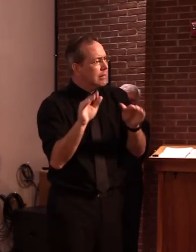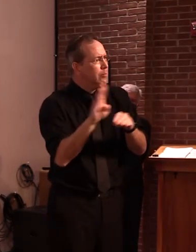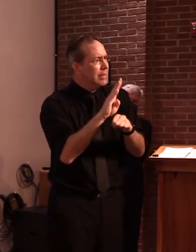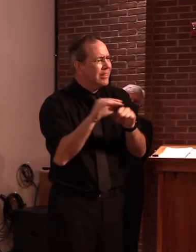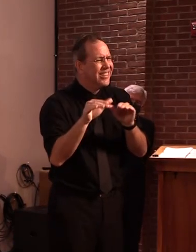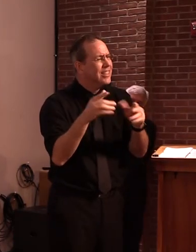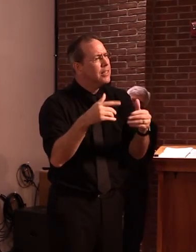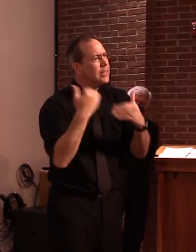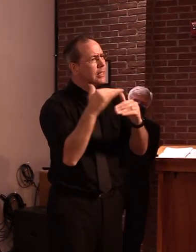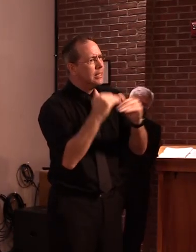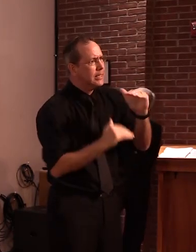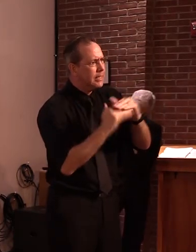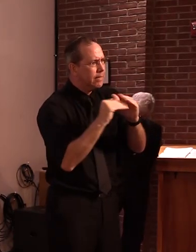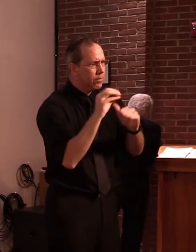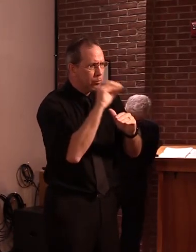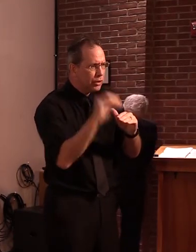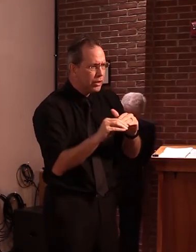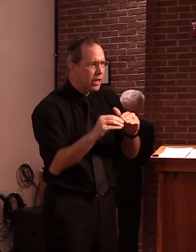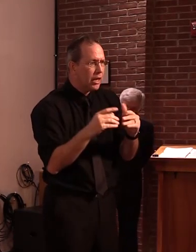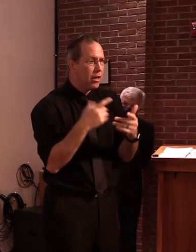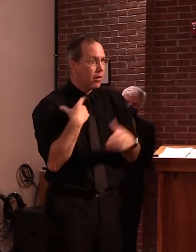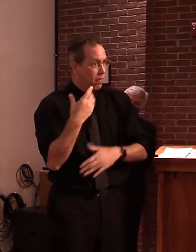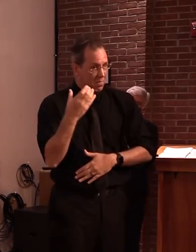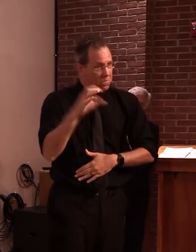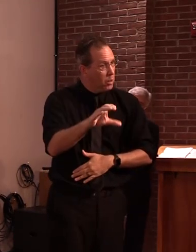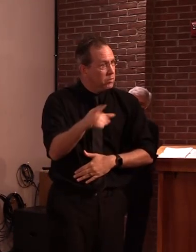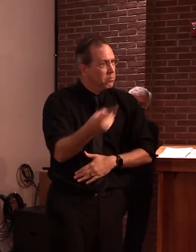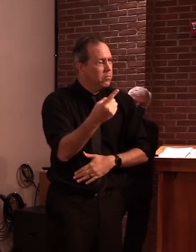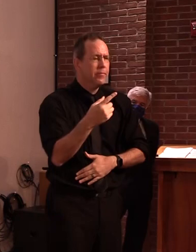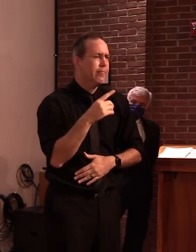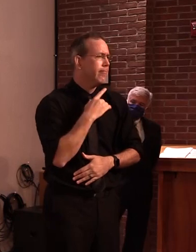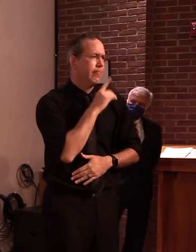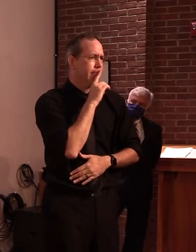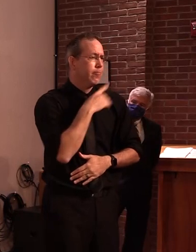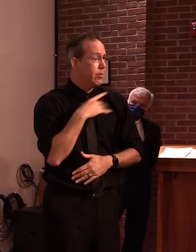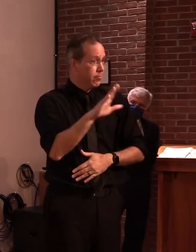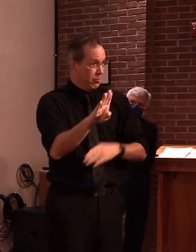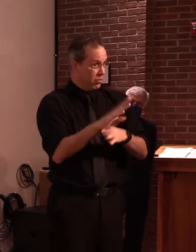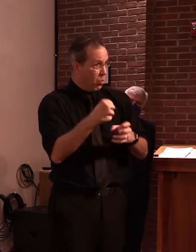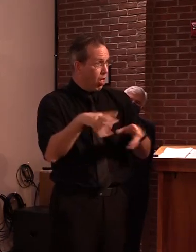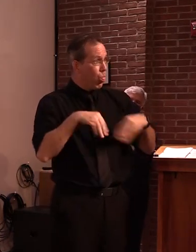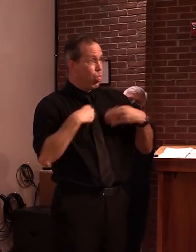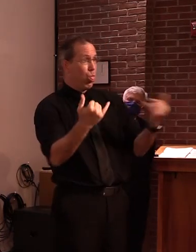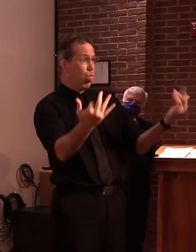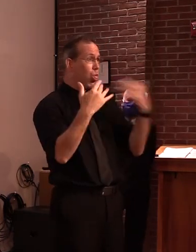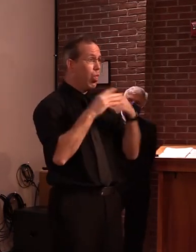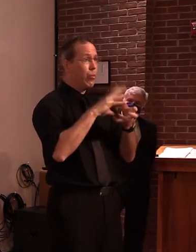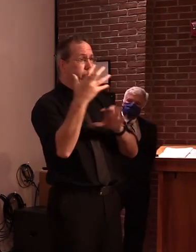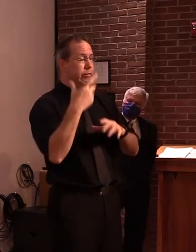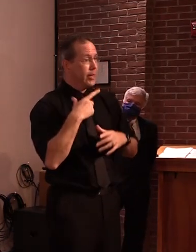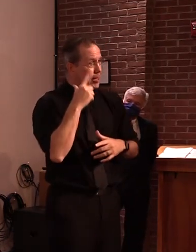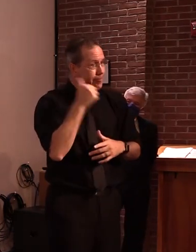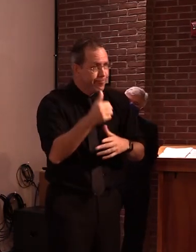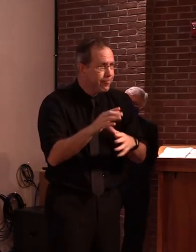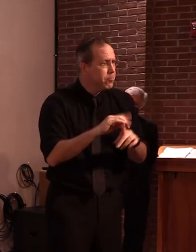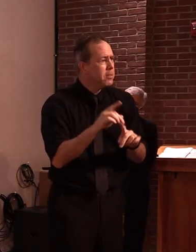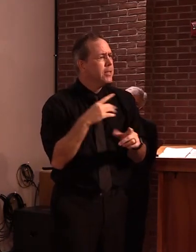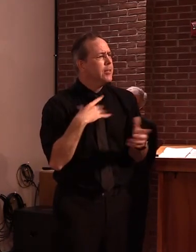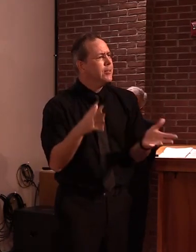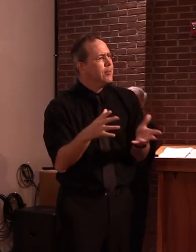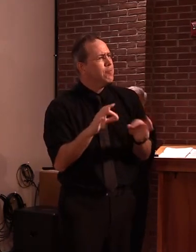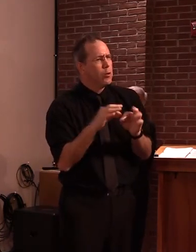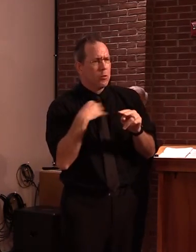are not enforcing this at this point in time. But again, we'll continue to watch